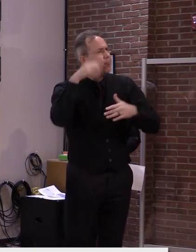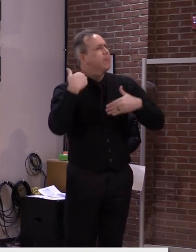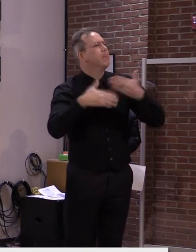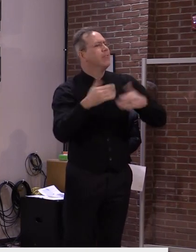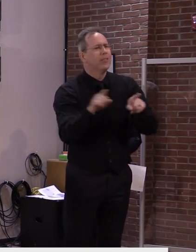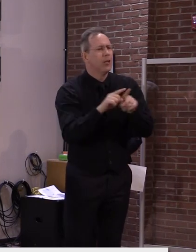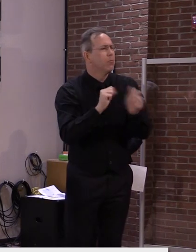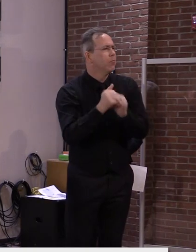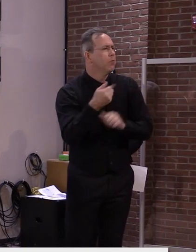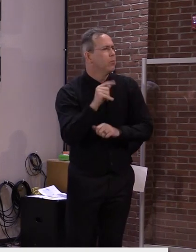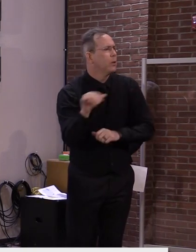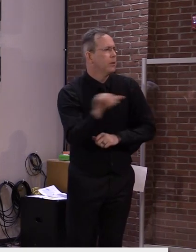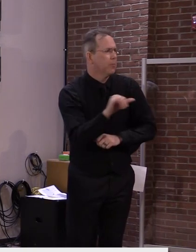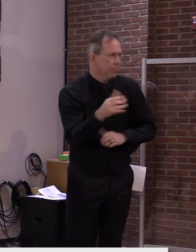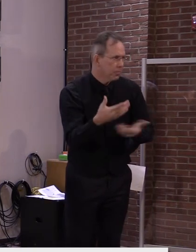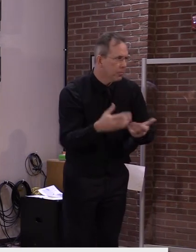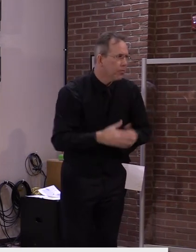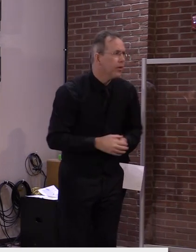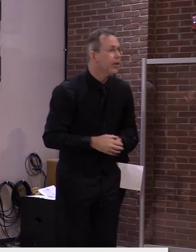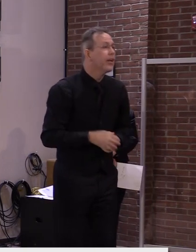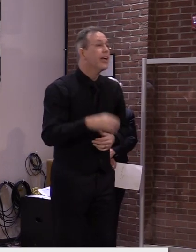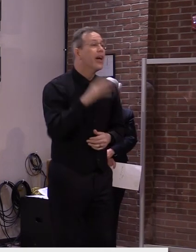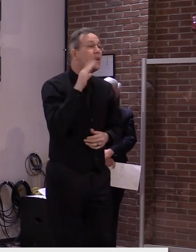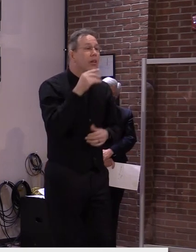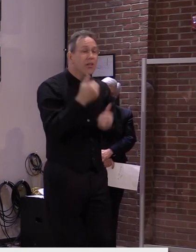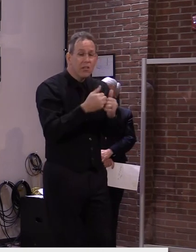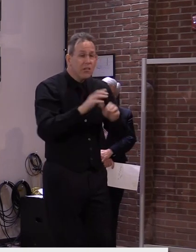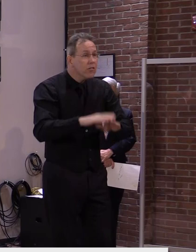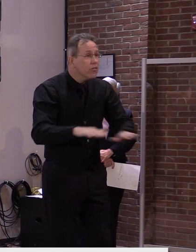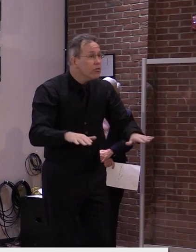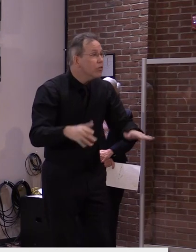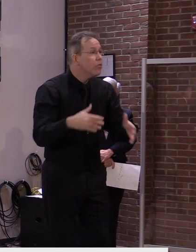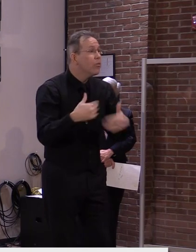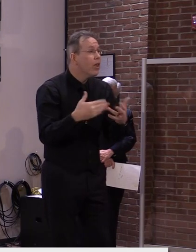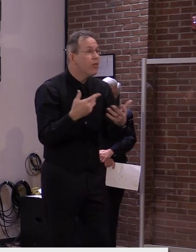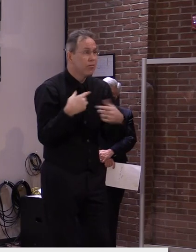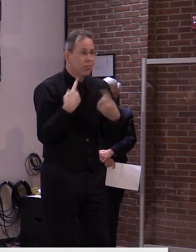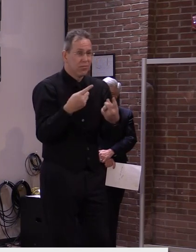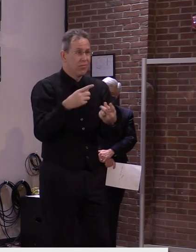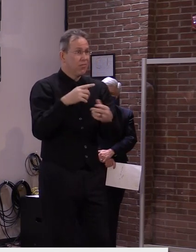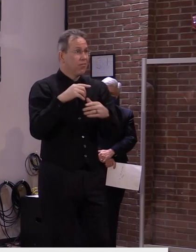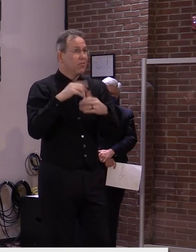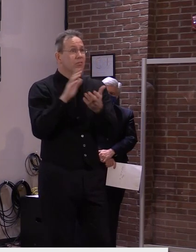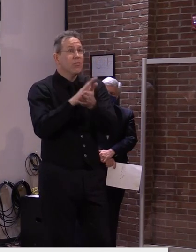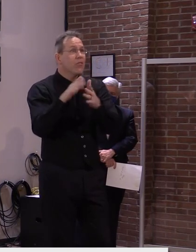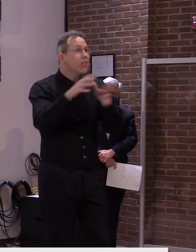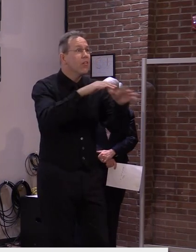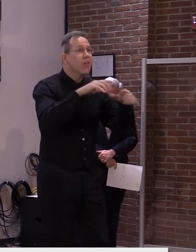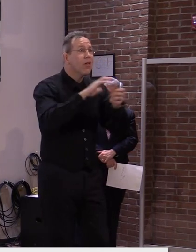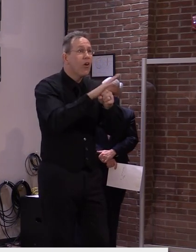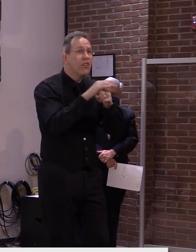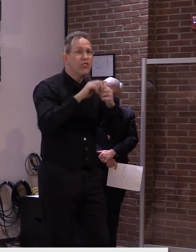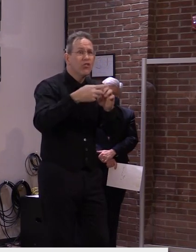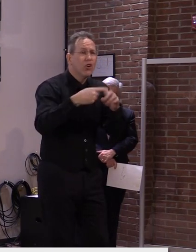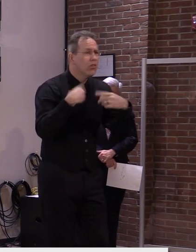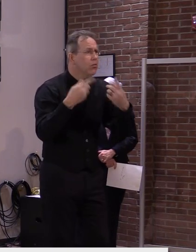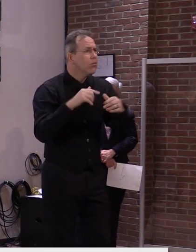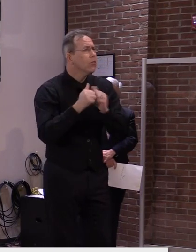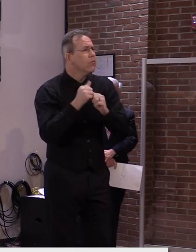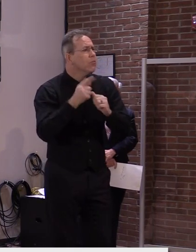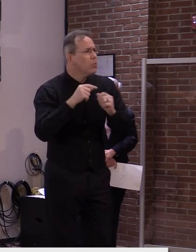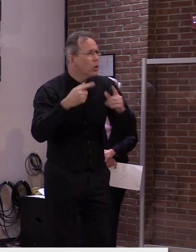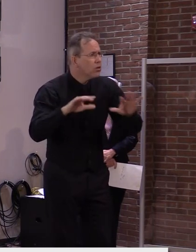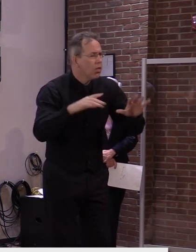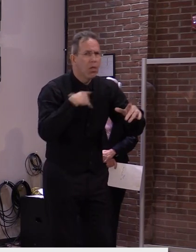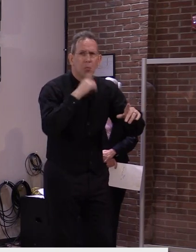been reopened since the start of the pandemic, this will not look like it used to. But it's a step in the right direction